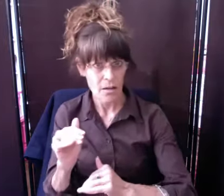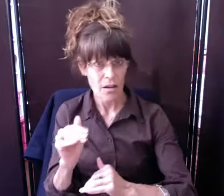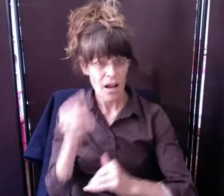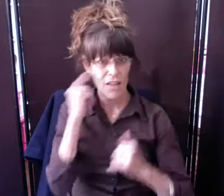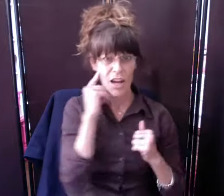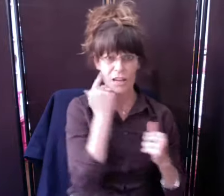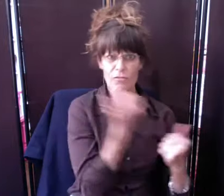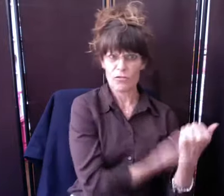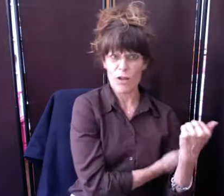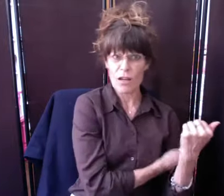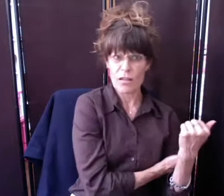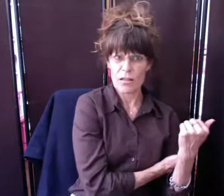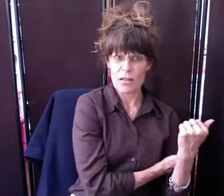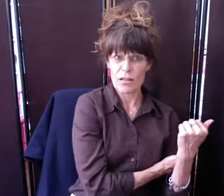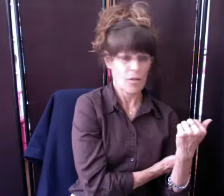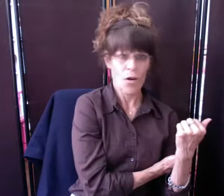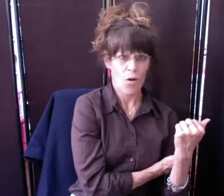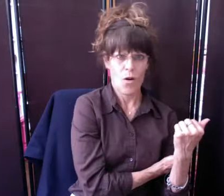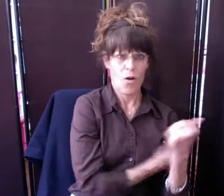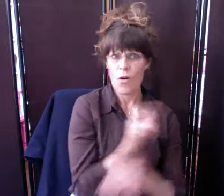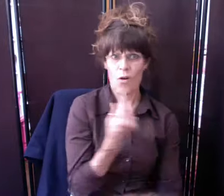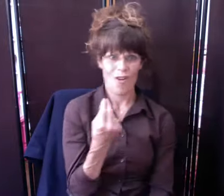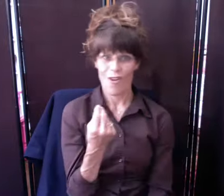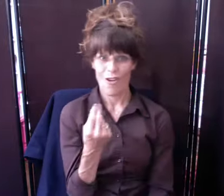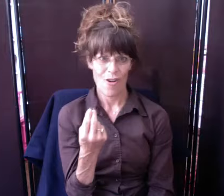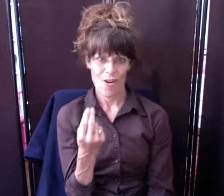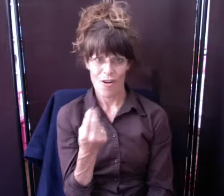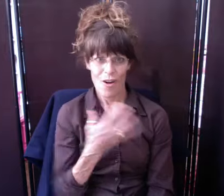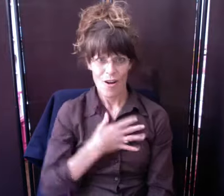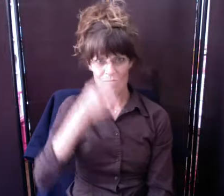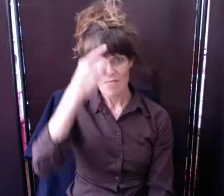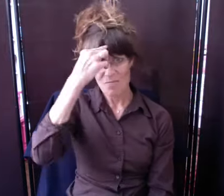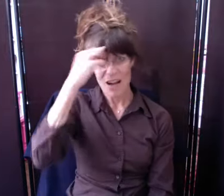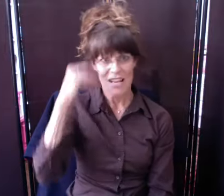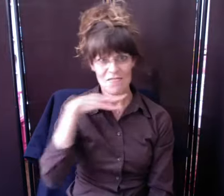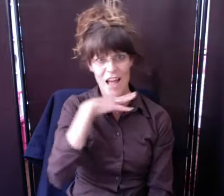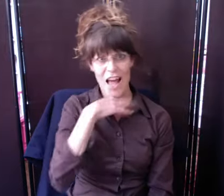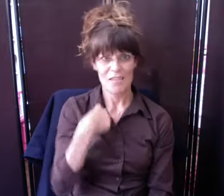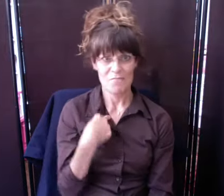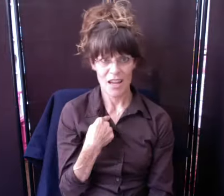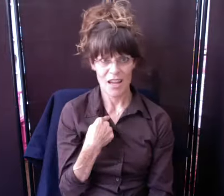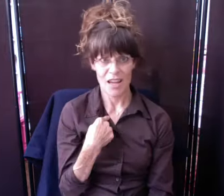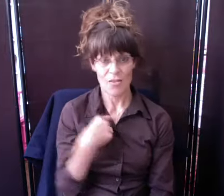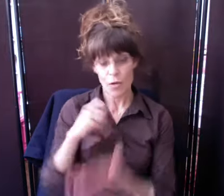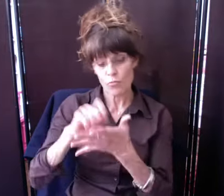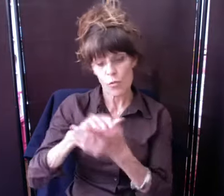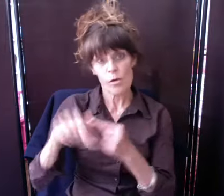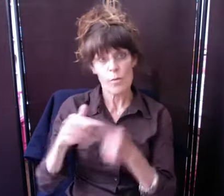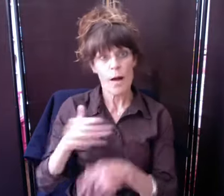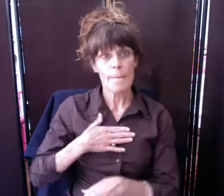with all my drinking, and there wasn't. My mind was lying to me. So in writing about my drinking experiences, I would